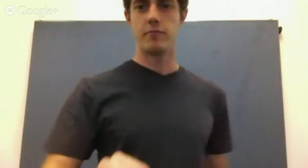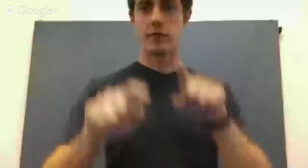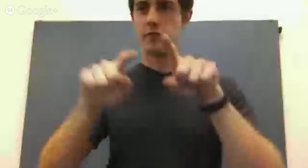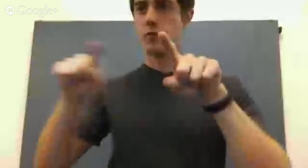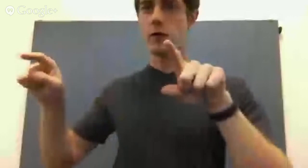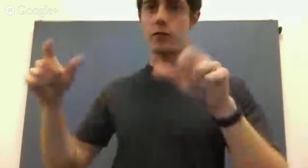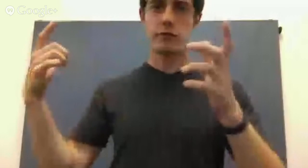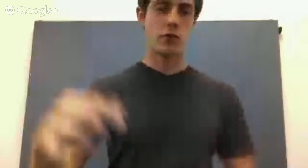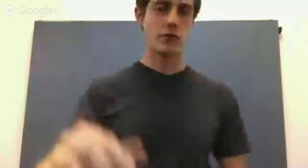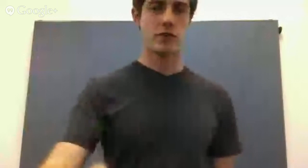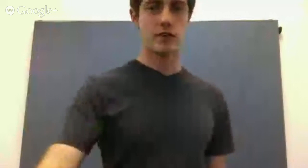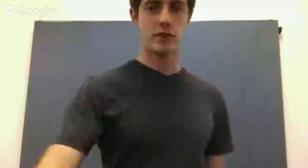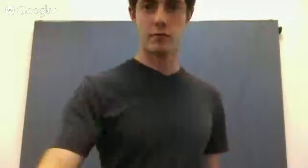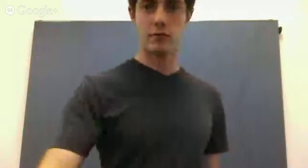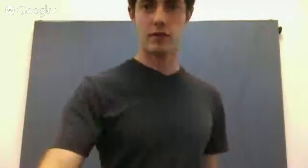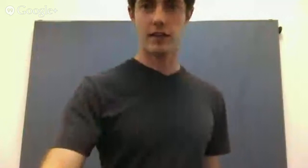4 hours from Warsaw, something like that.